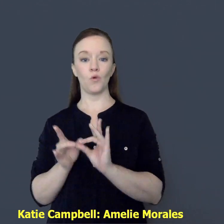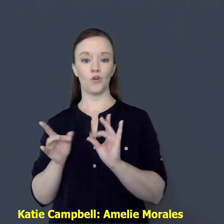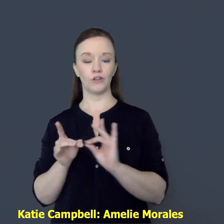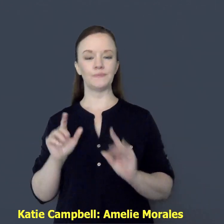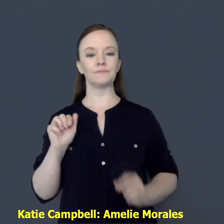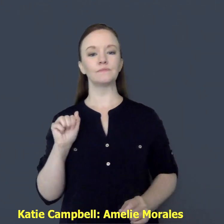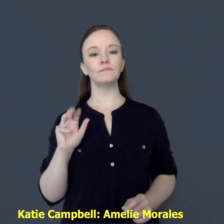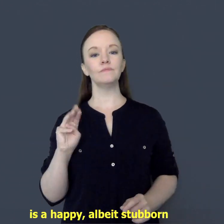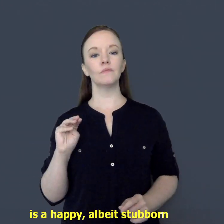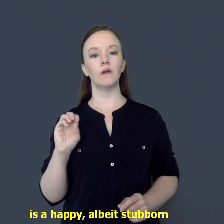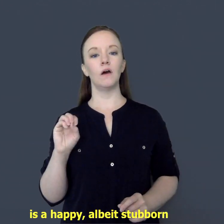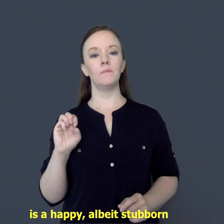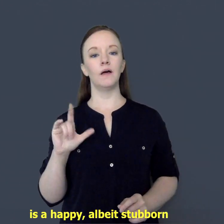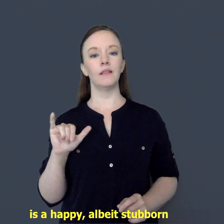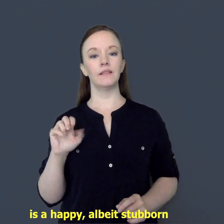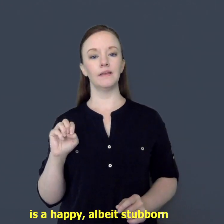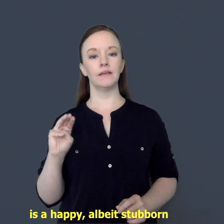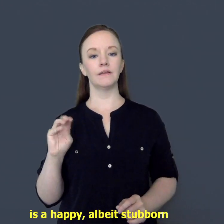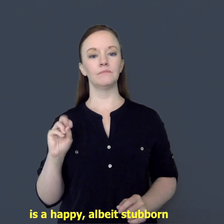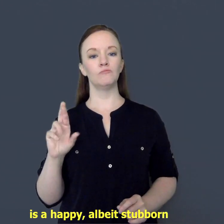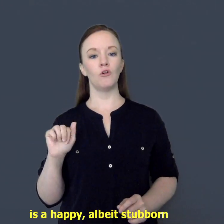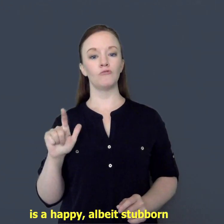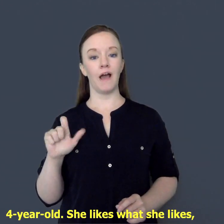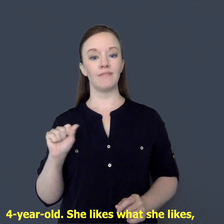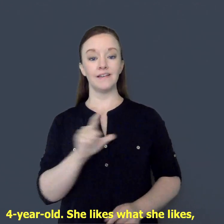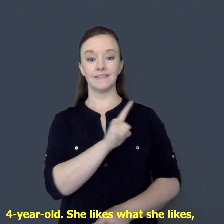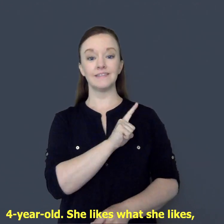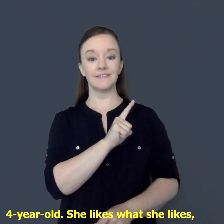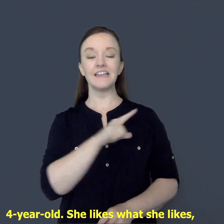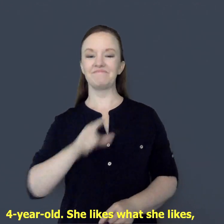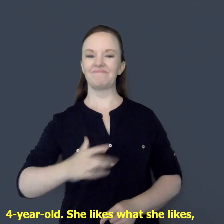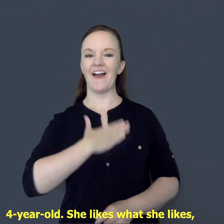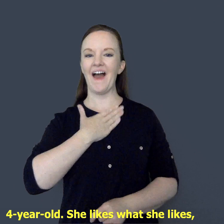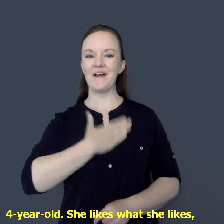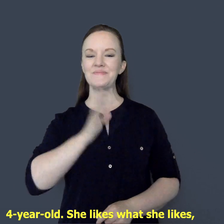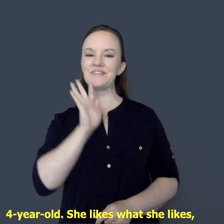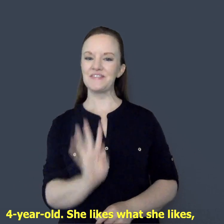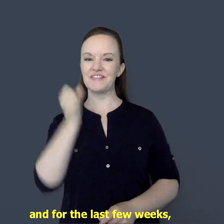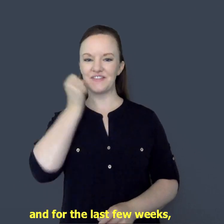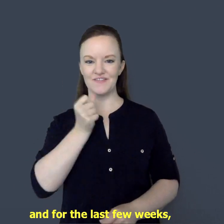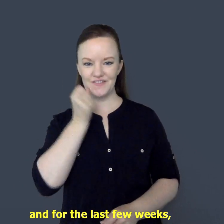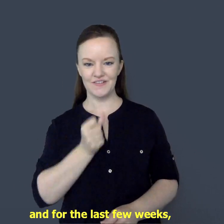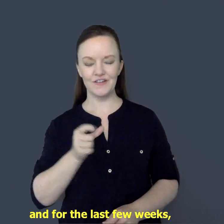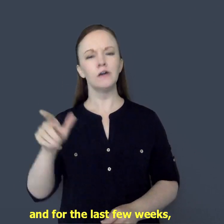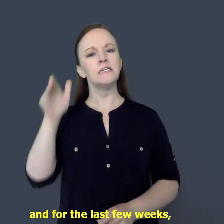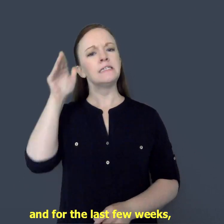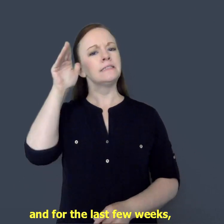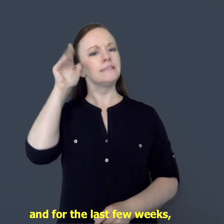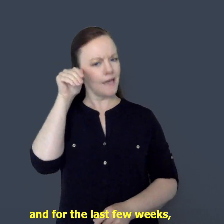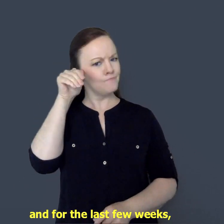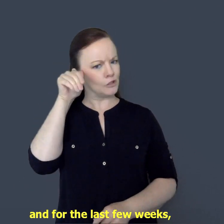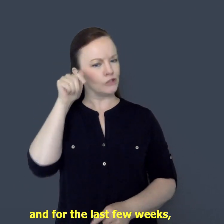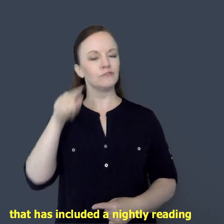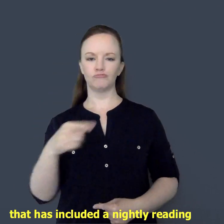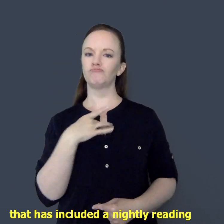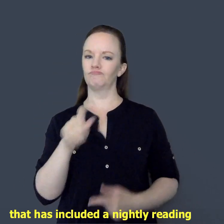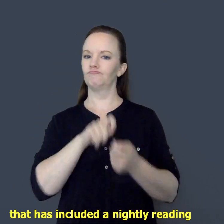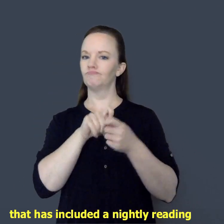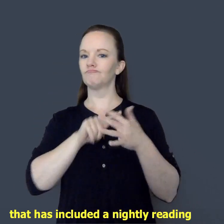Amelie Morales is a happy, albeit stubborn, four-year-old. She likes what she likes, and for the last few weeks, that has included